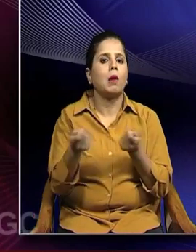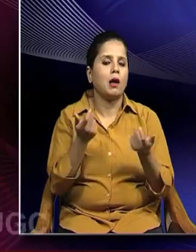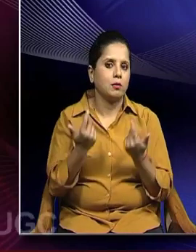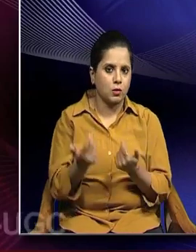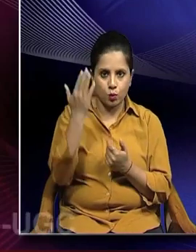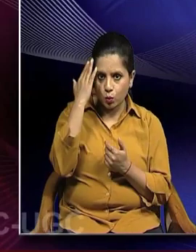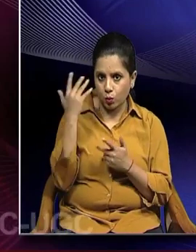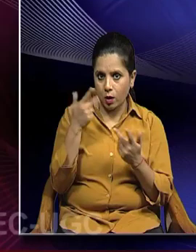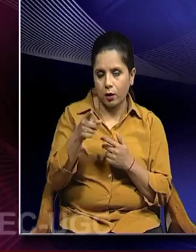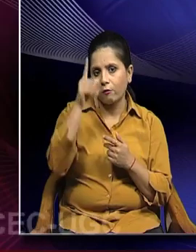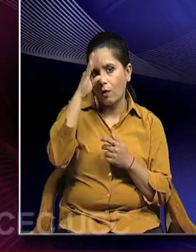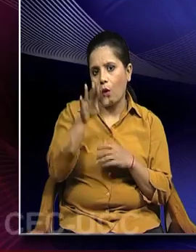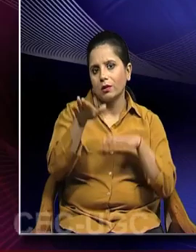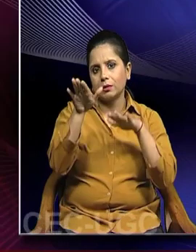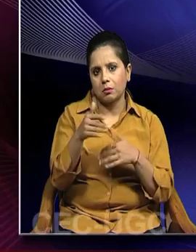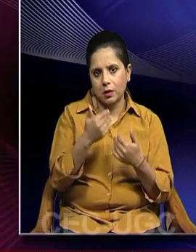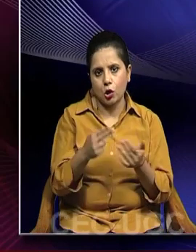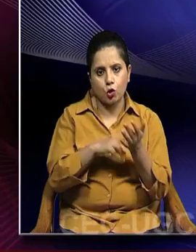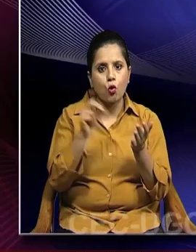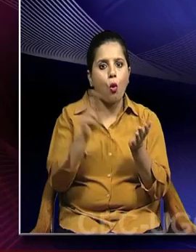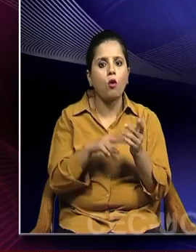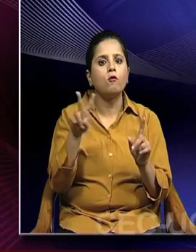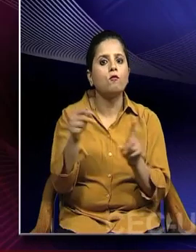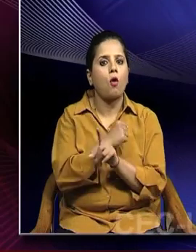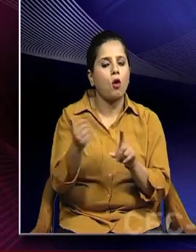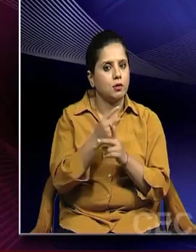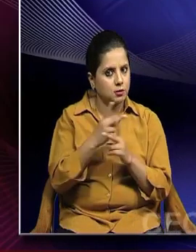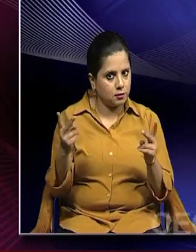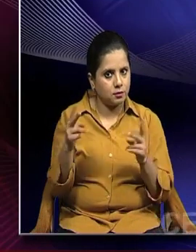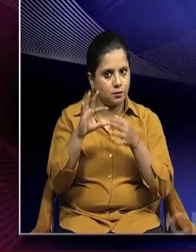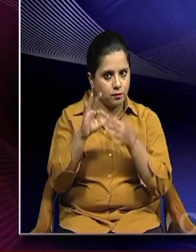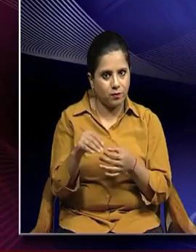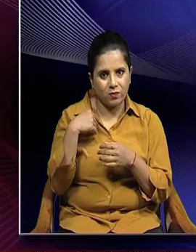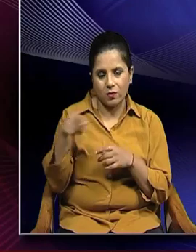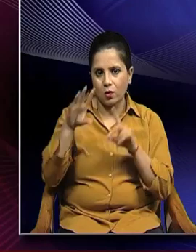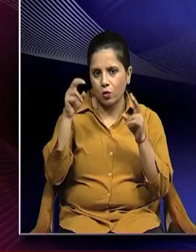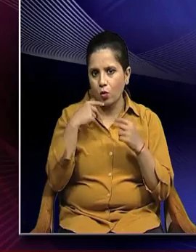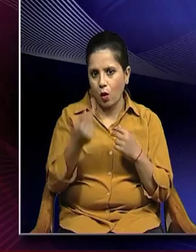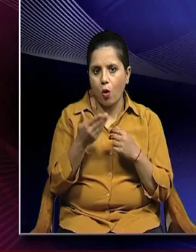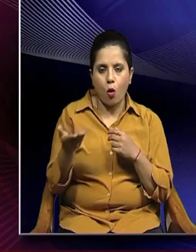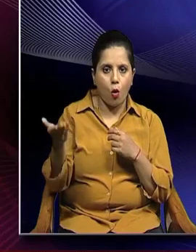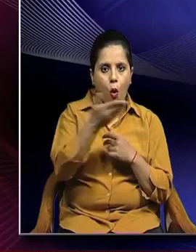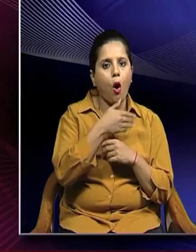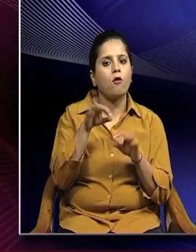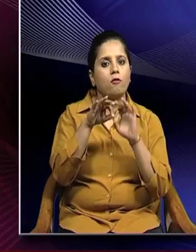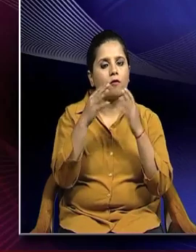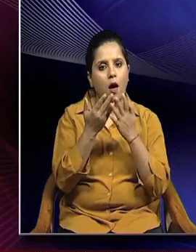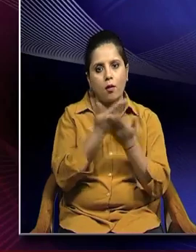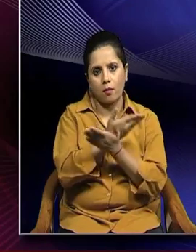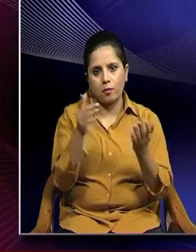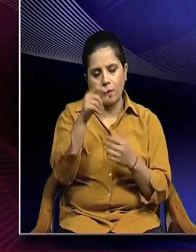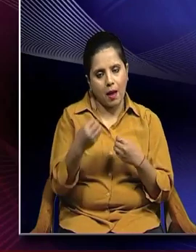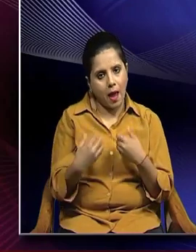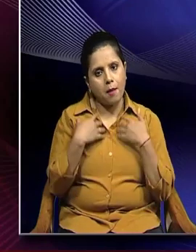it is based on the philosophy of non-violence, where we talk about Sarve Bhavantu Sukhina, let everyone